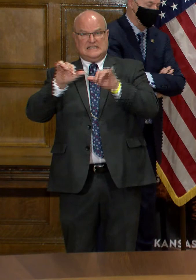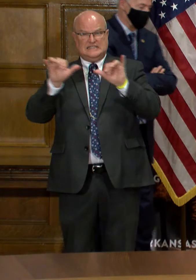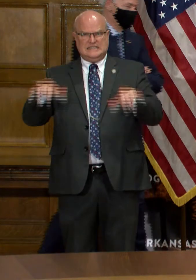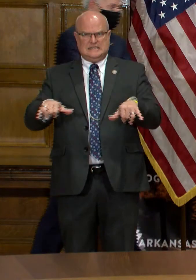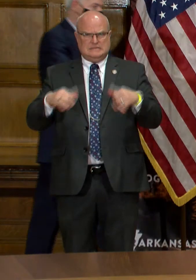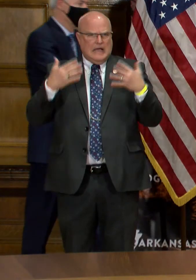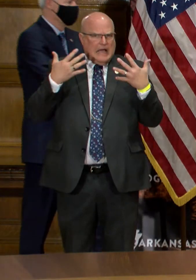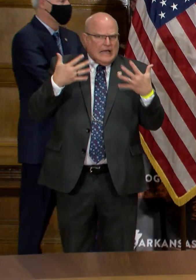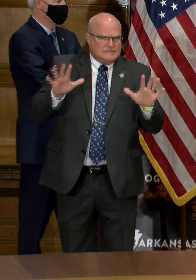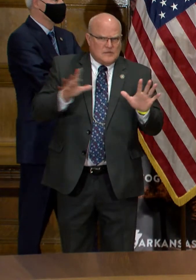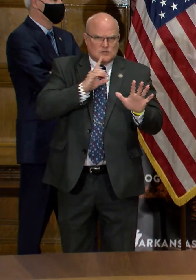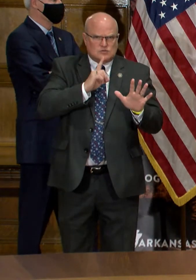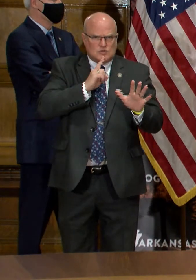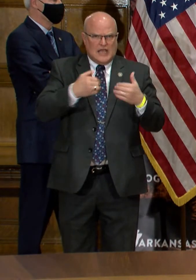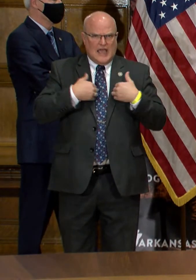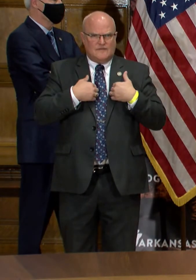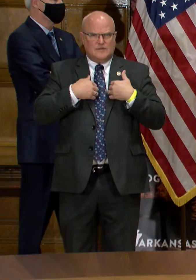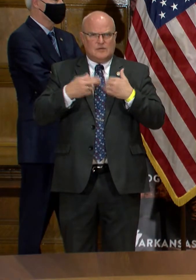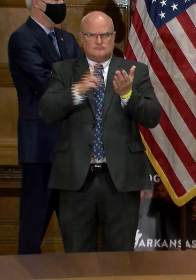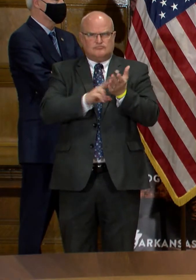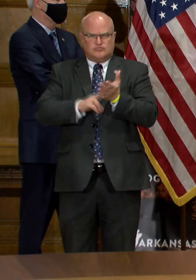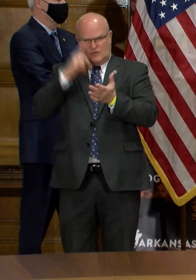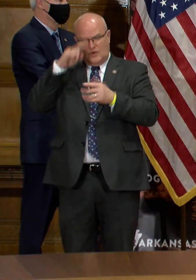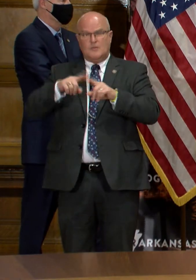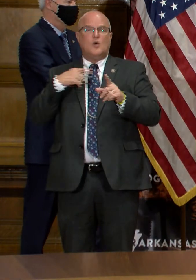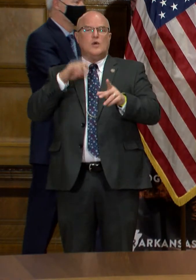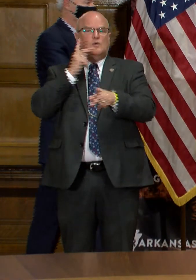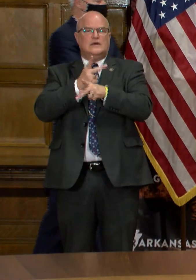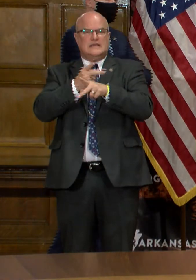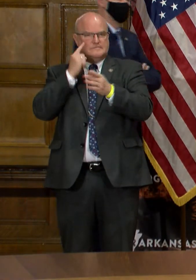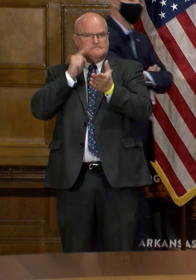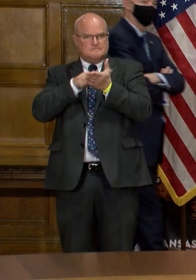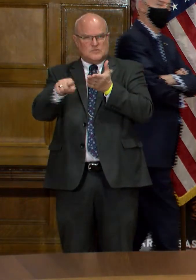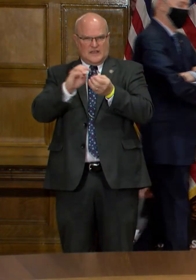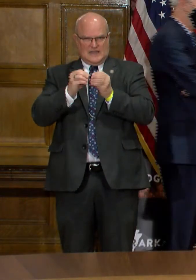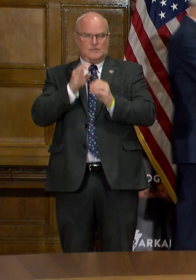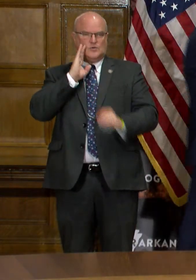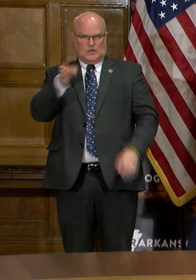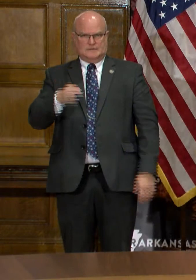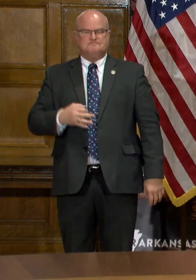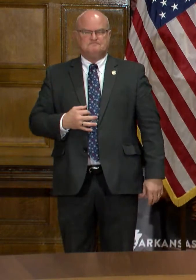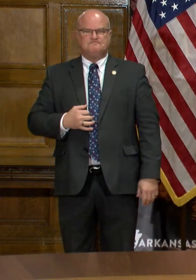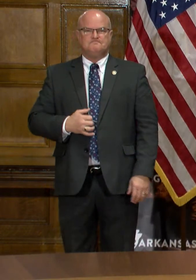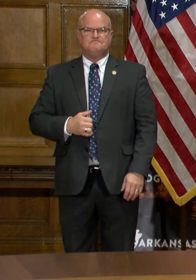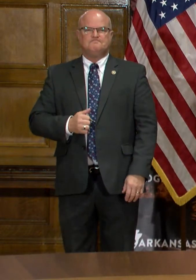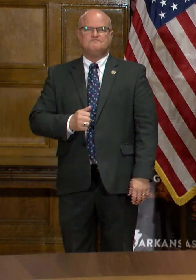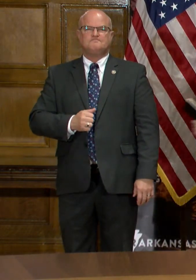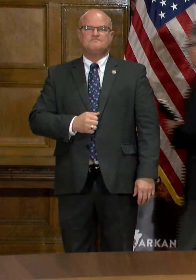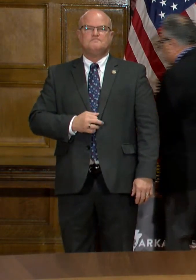I don't know where we are on having them all registered for it, but we will keep track of that number.